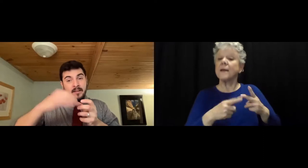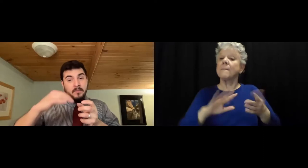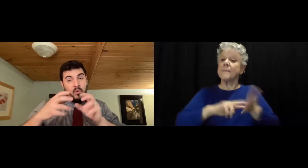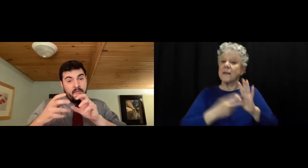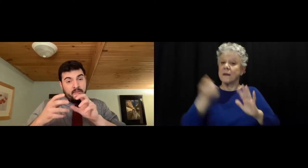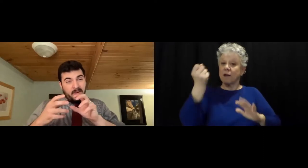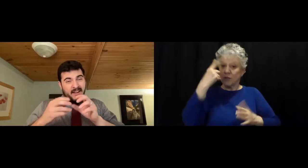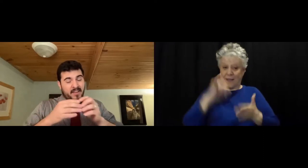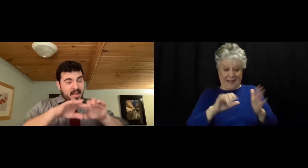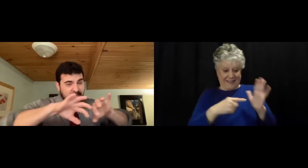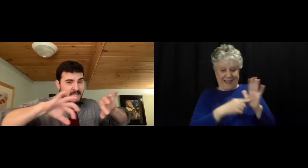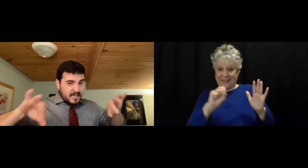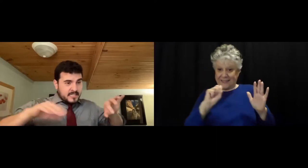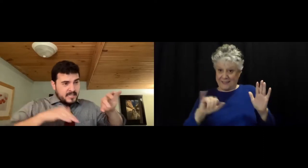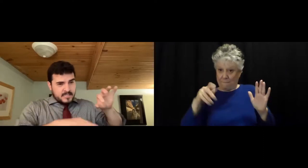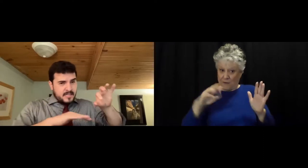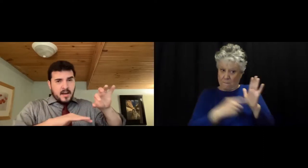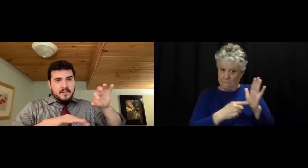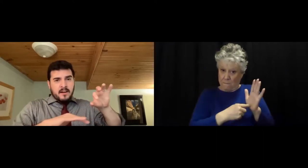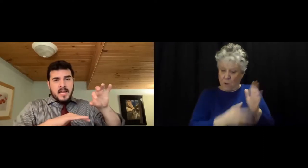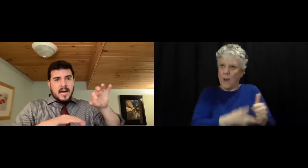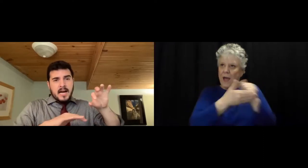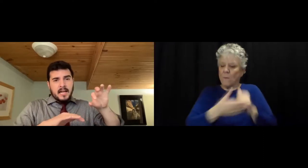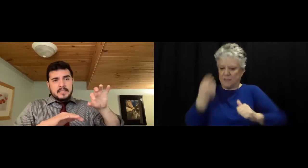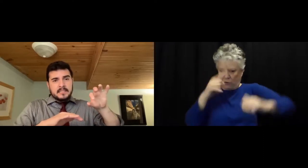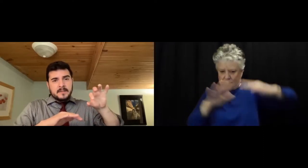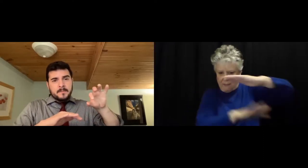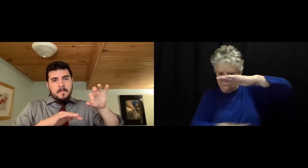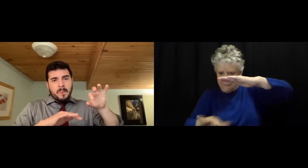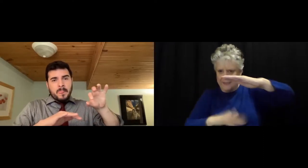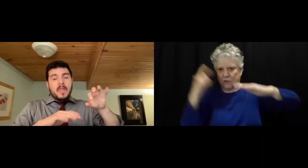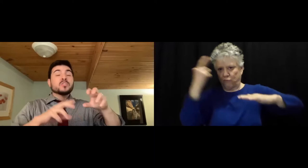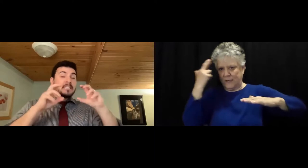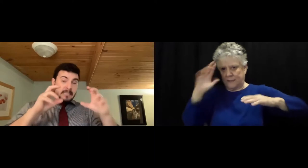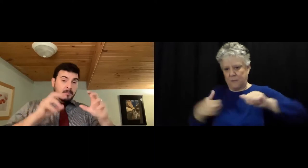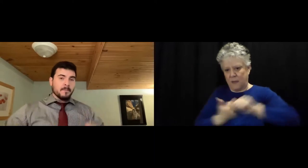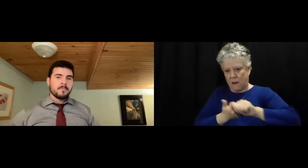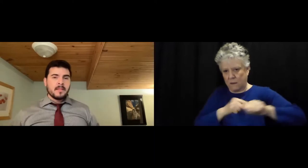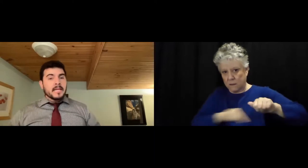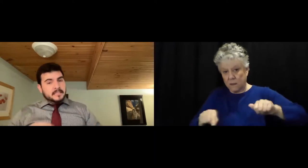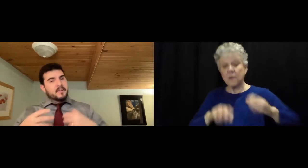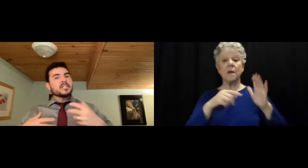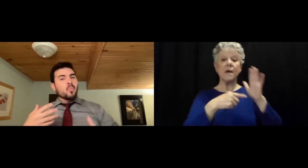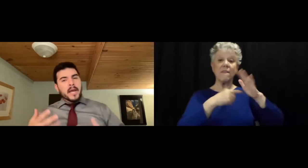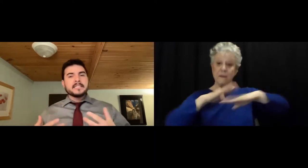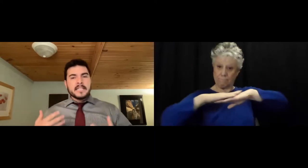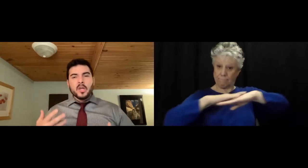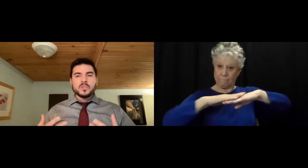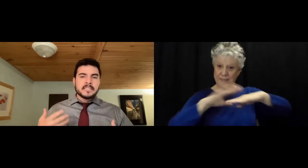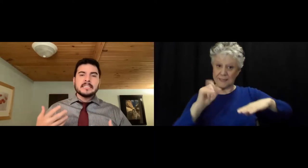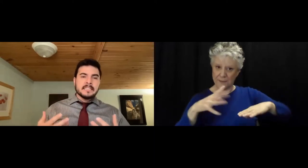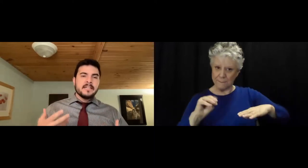that the symptom will give us some kind of insight into the underlying cause. So the symptom is the various